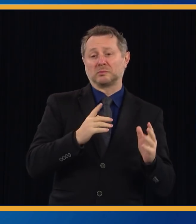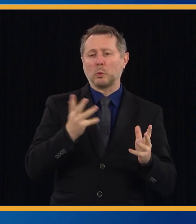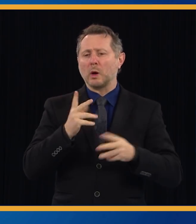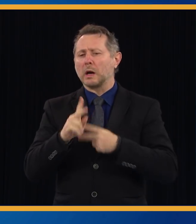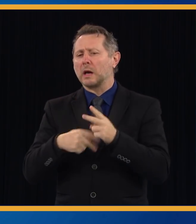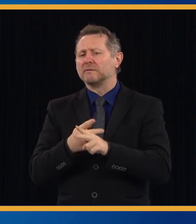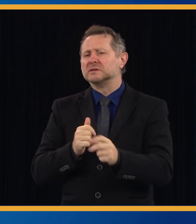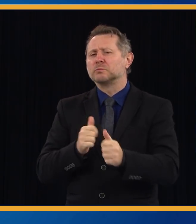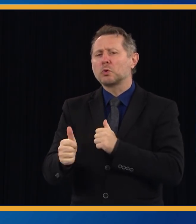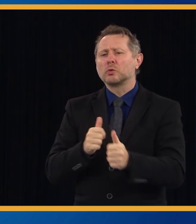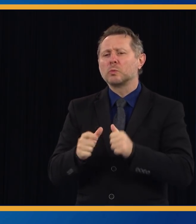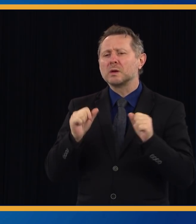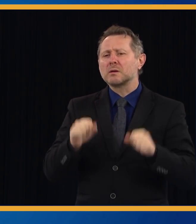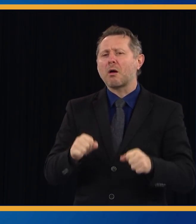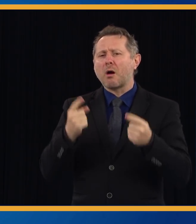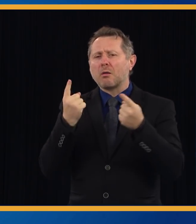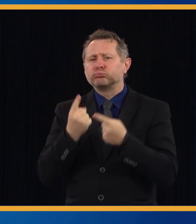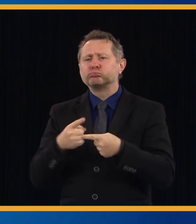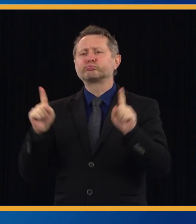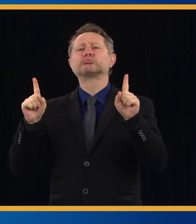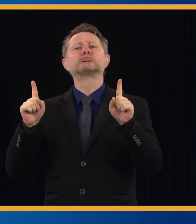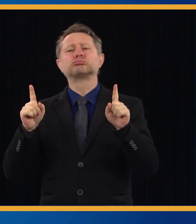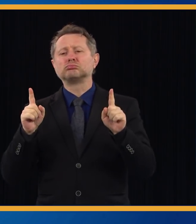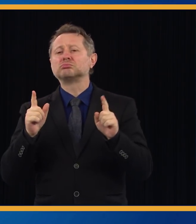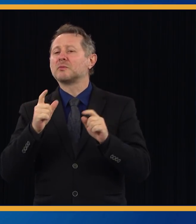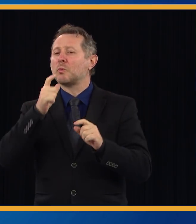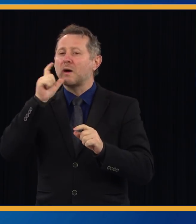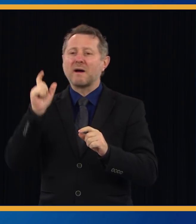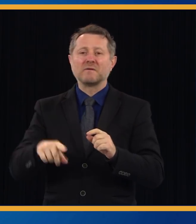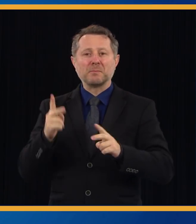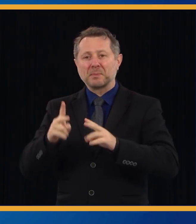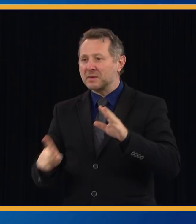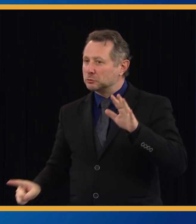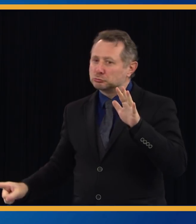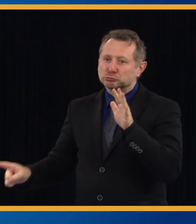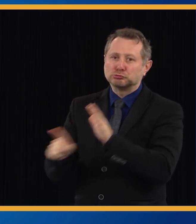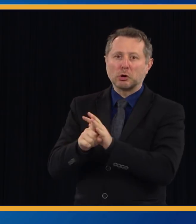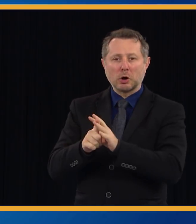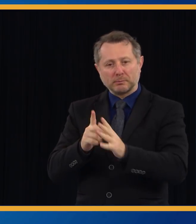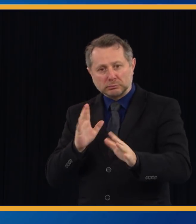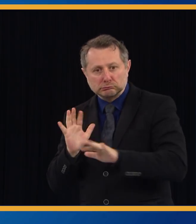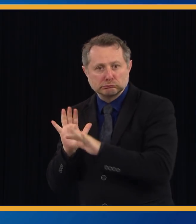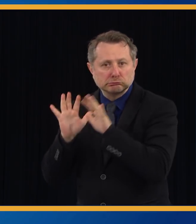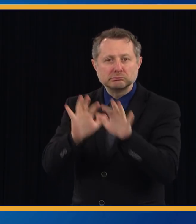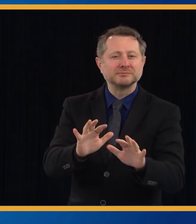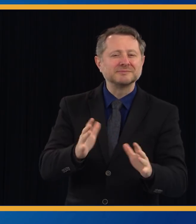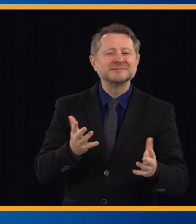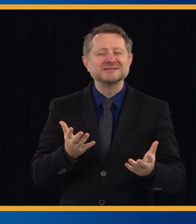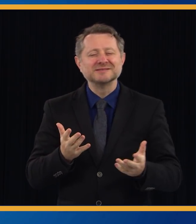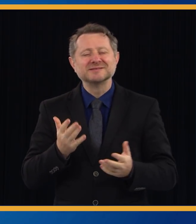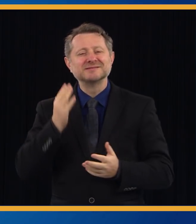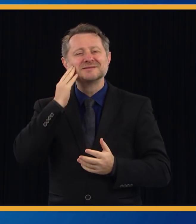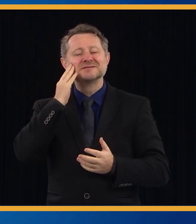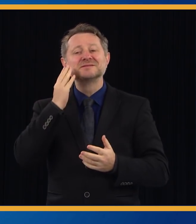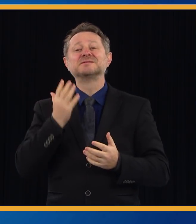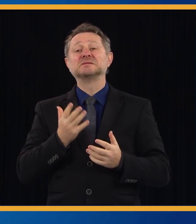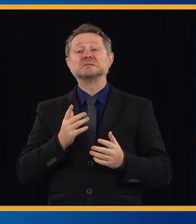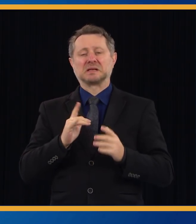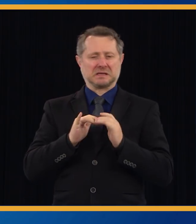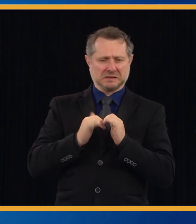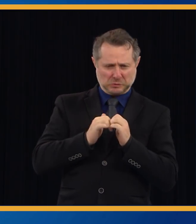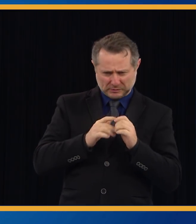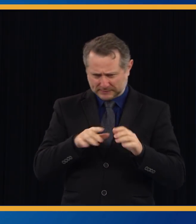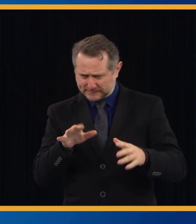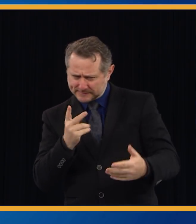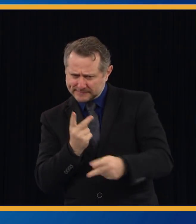economically where you don't have to sell a seat in the stadium or in the arena? How do you do drive-ins? How do